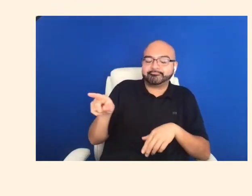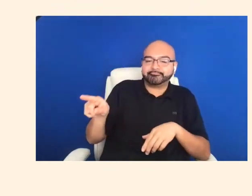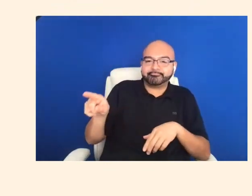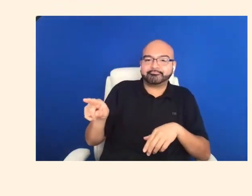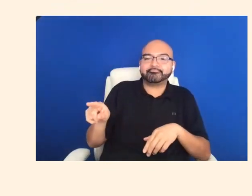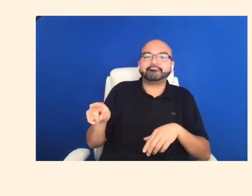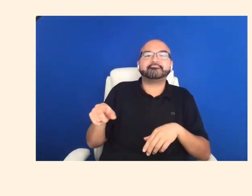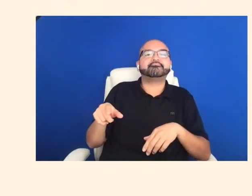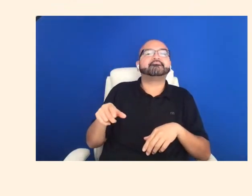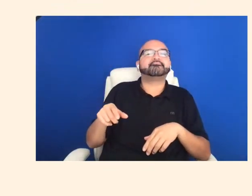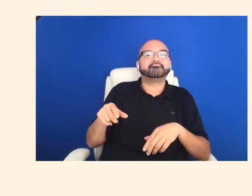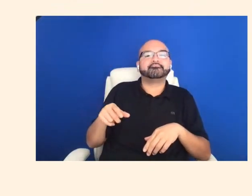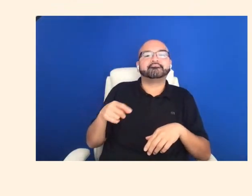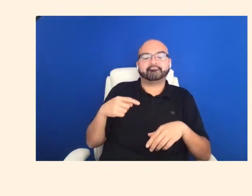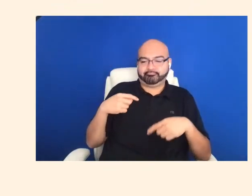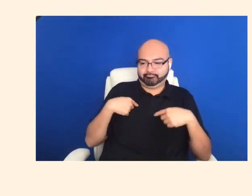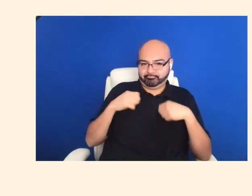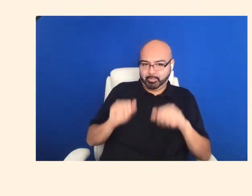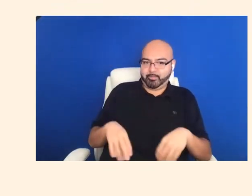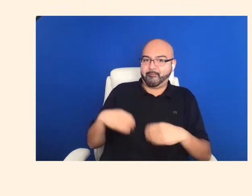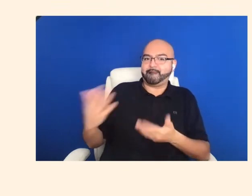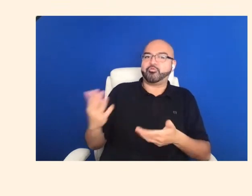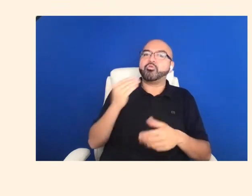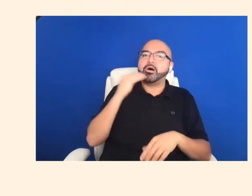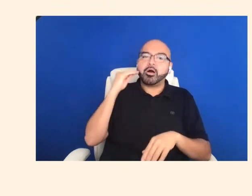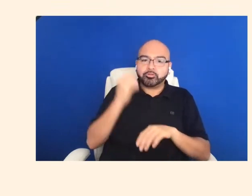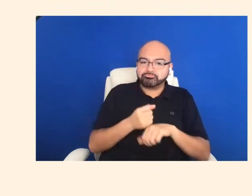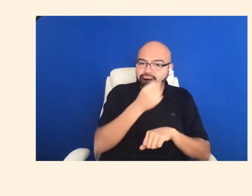I have housing,